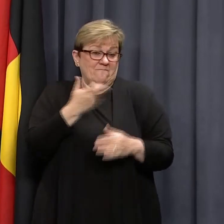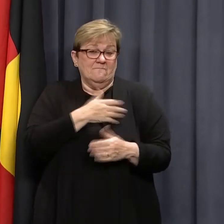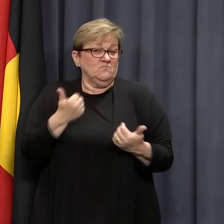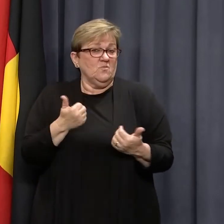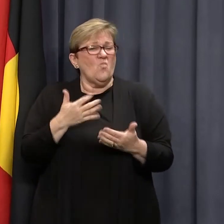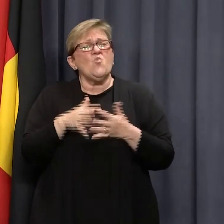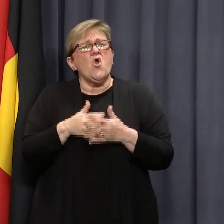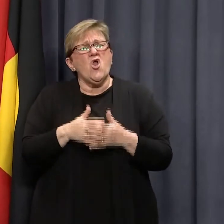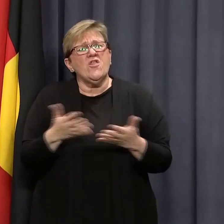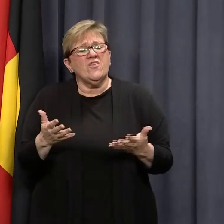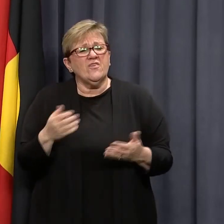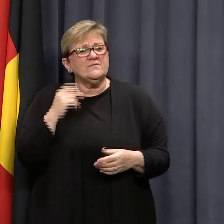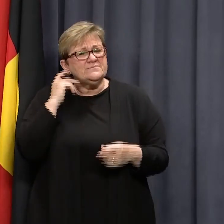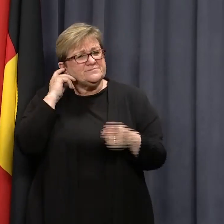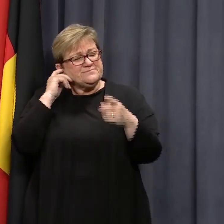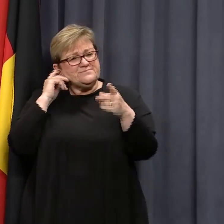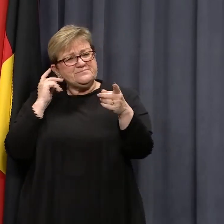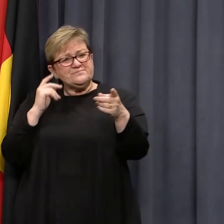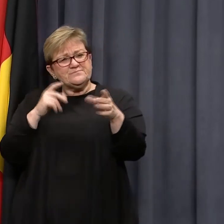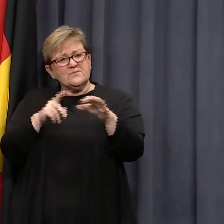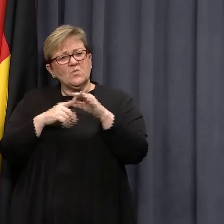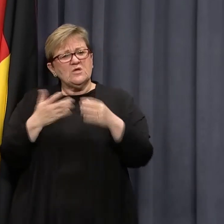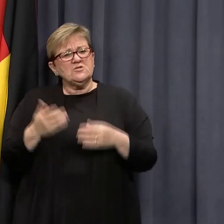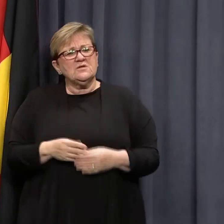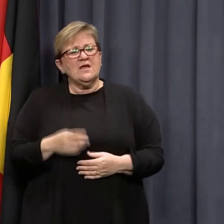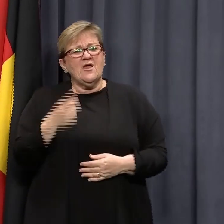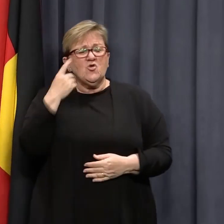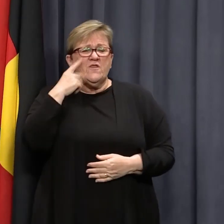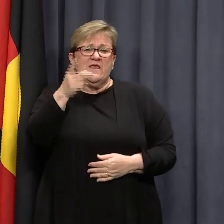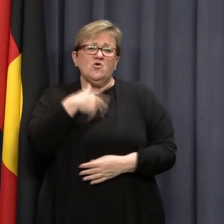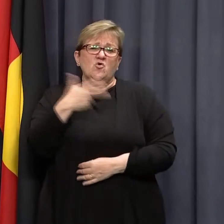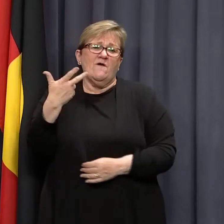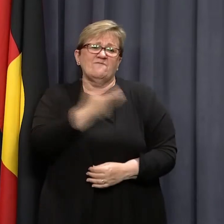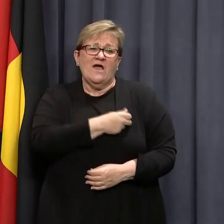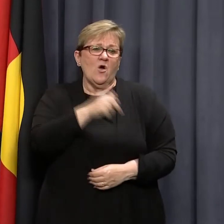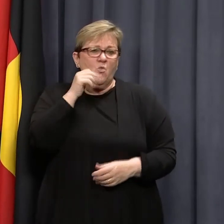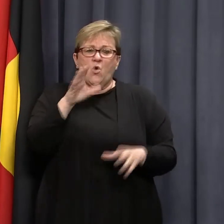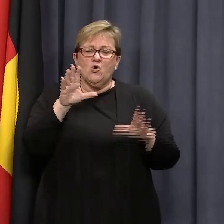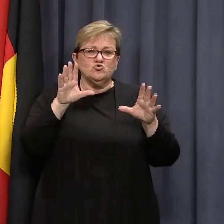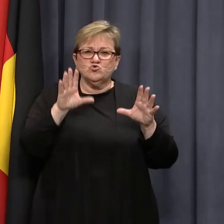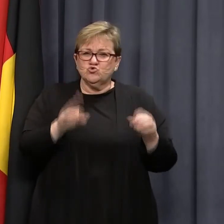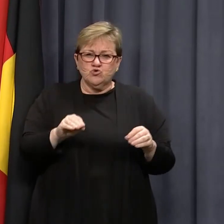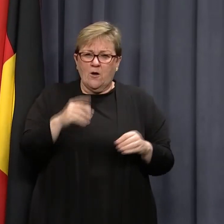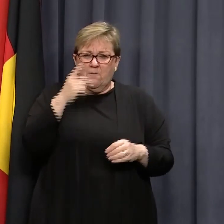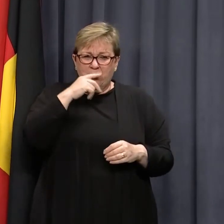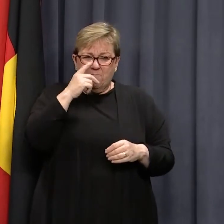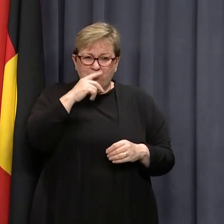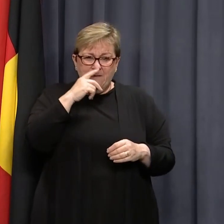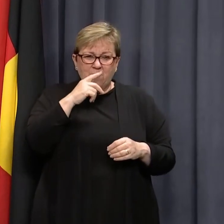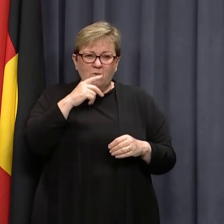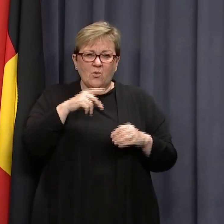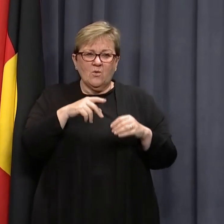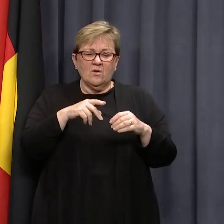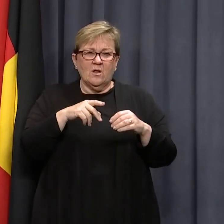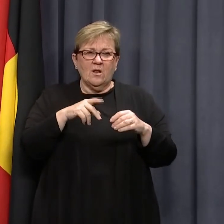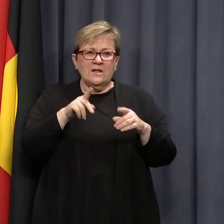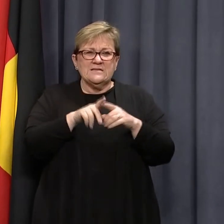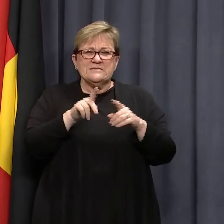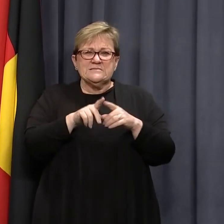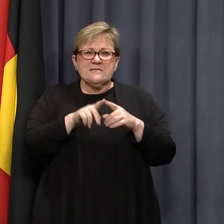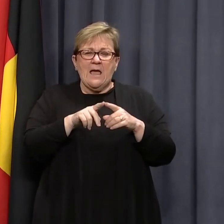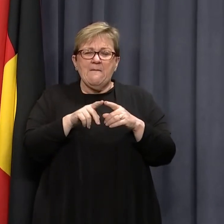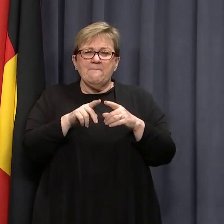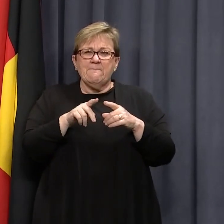worth having that vaccine. It sounds like being vaccinated won't stop people skipping quarantine or skipping an